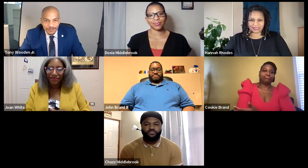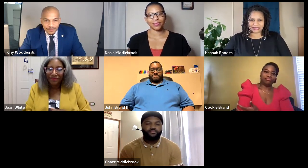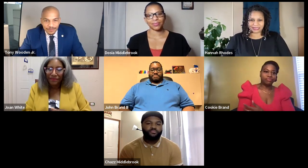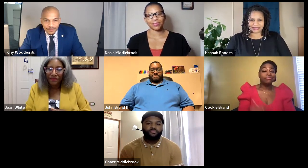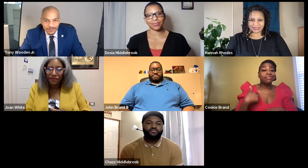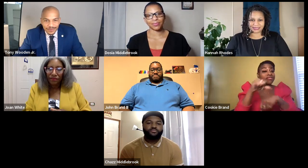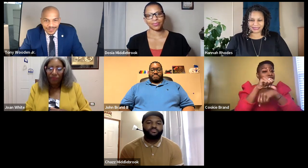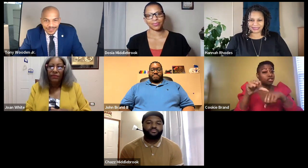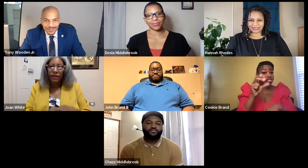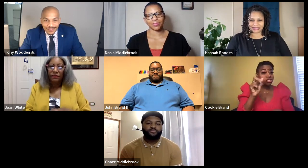blouse with some ruffles on the shoulders.